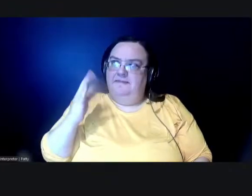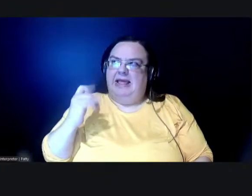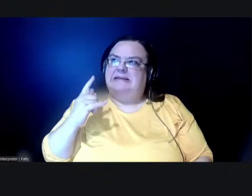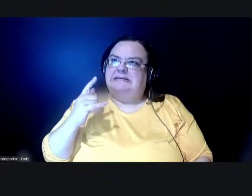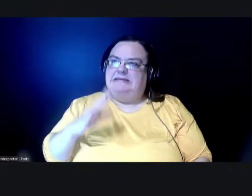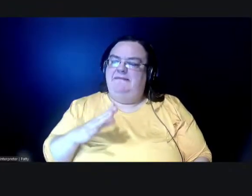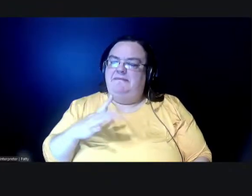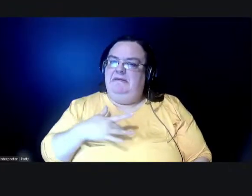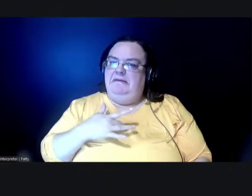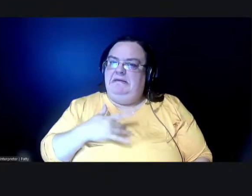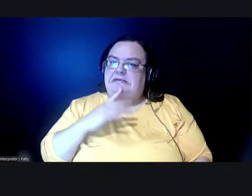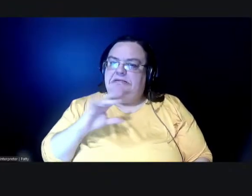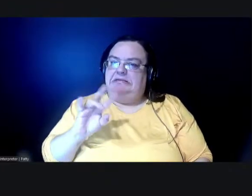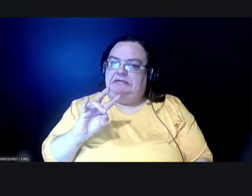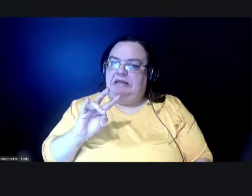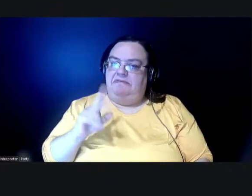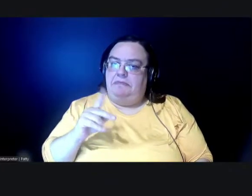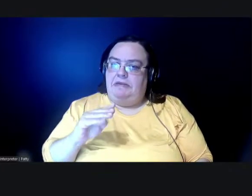p.m.